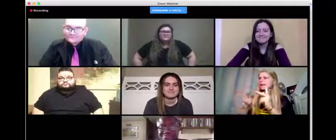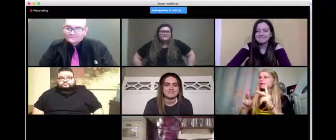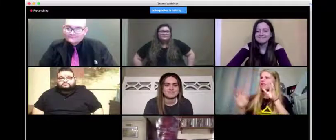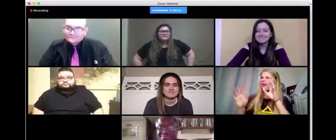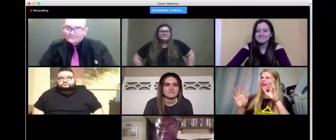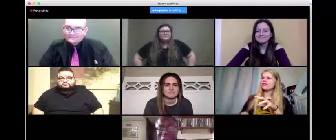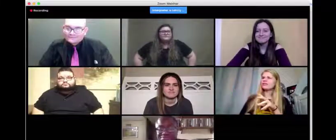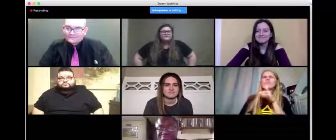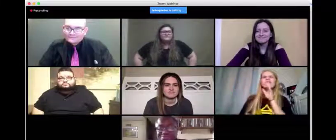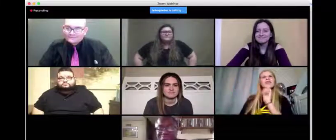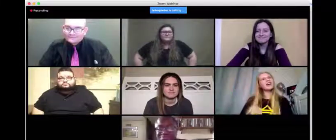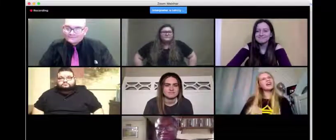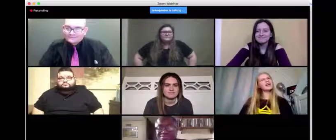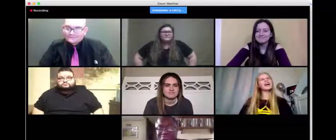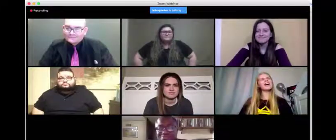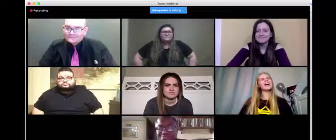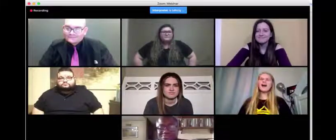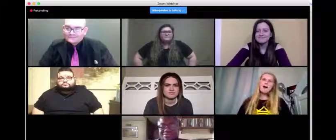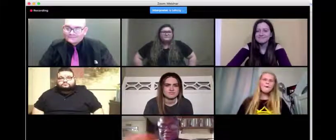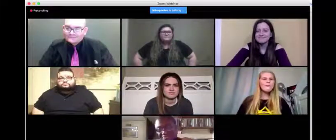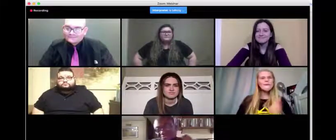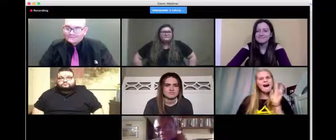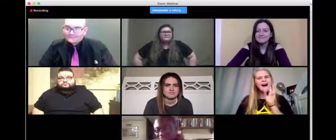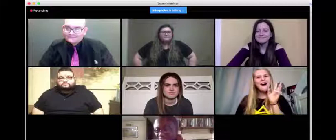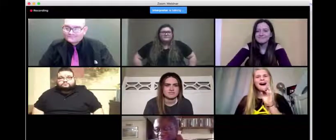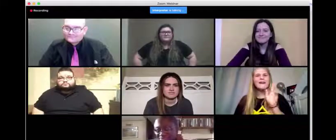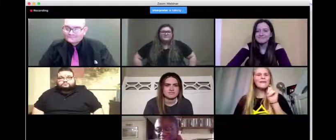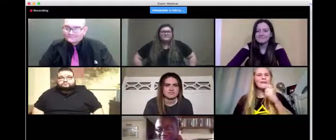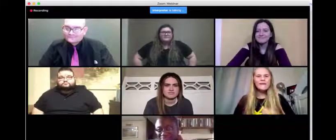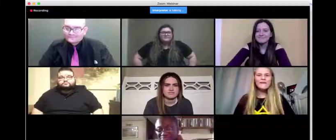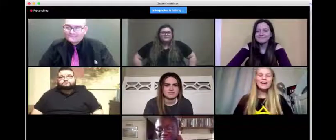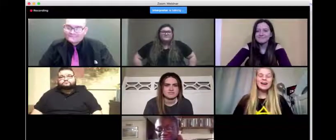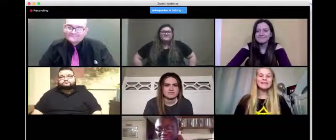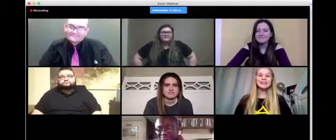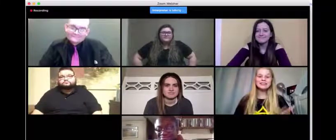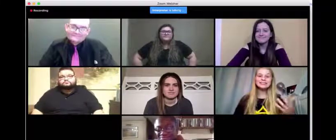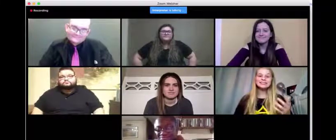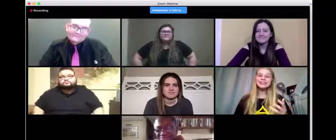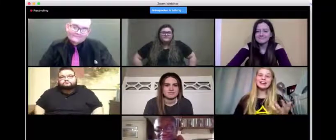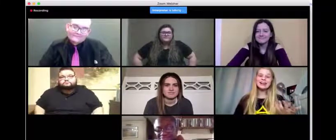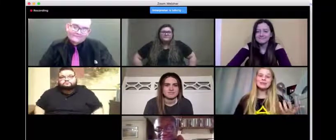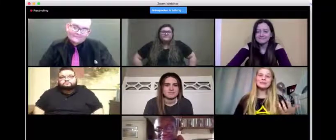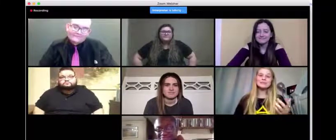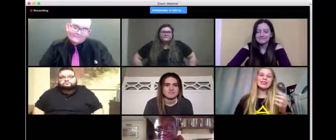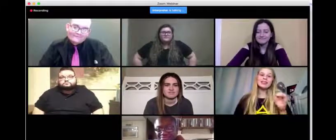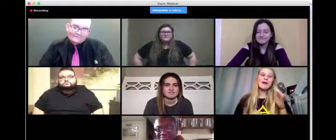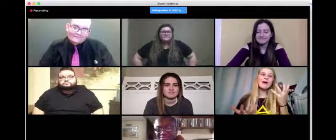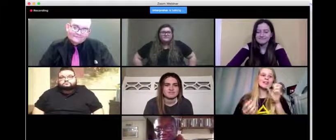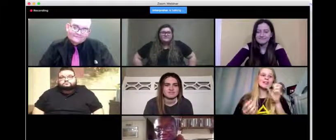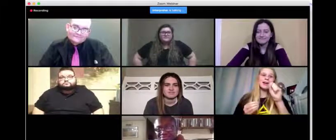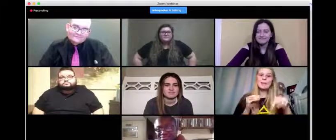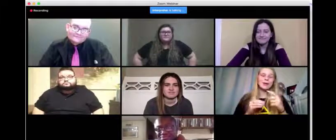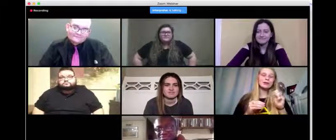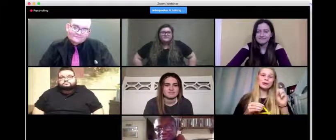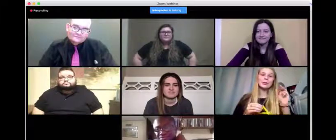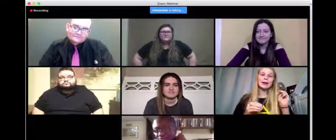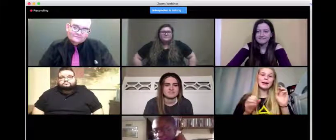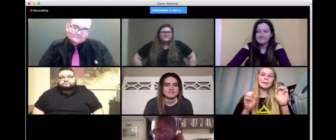cool. So, that's one thing I love about social media, being able to educate and maybe assist people if